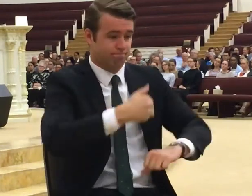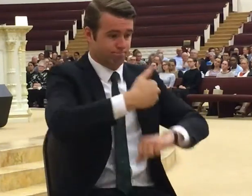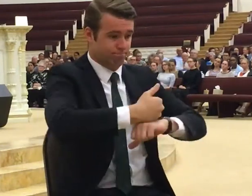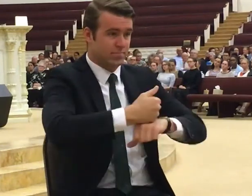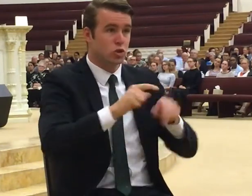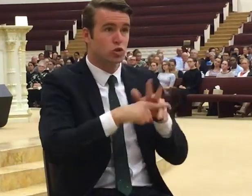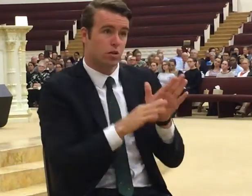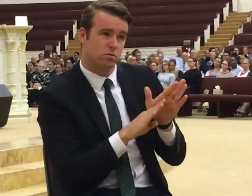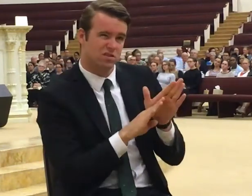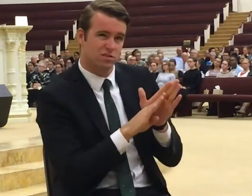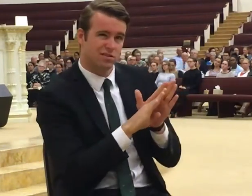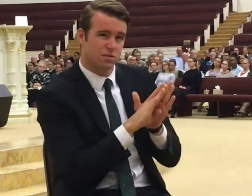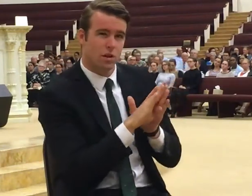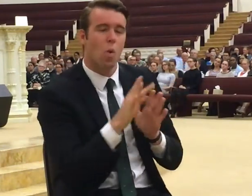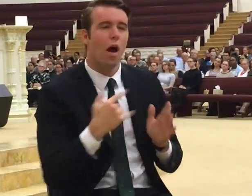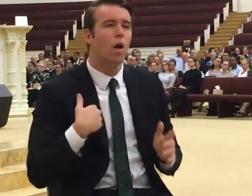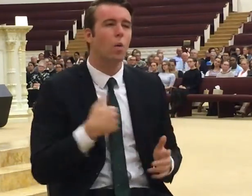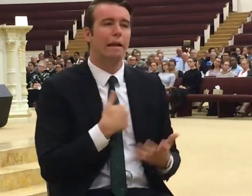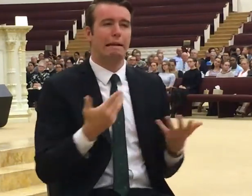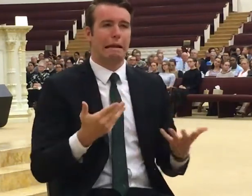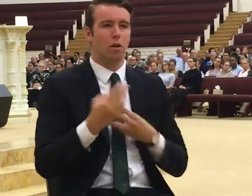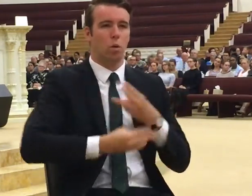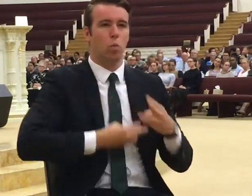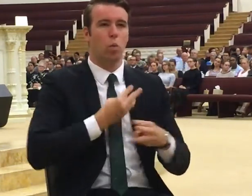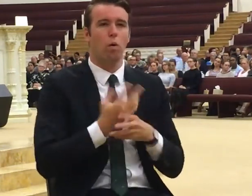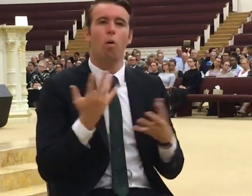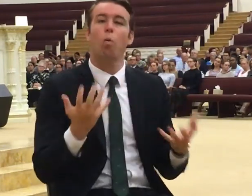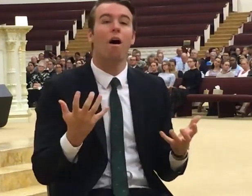we get so caught in the pull of acceptance.